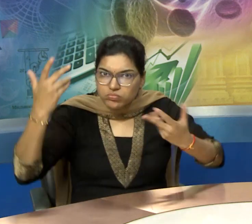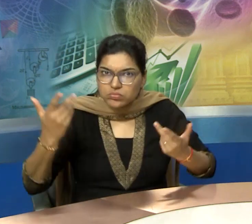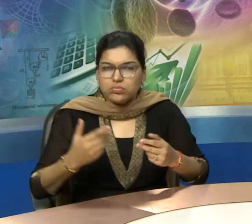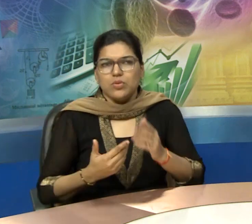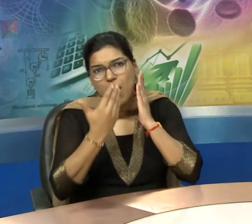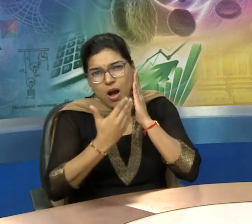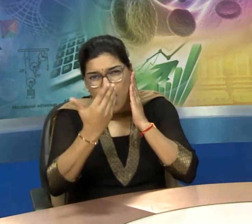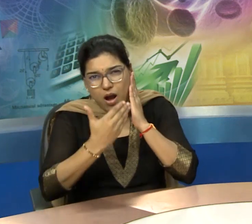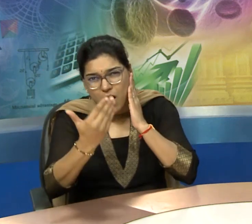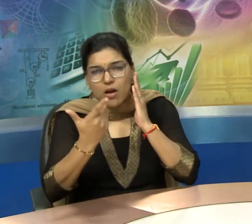promote participation,